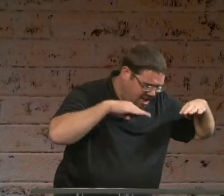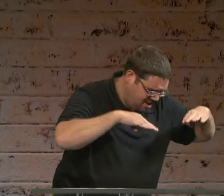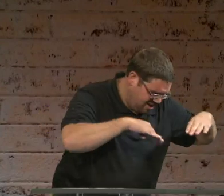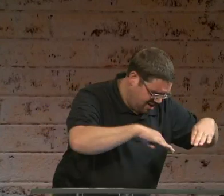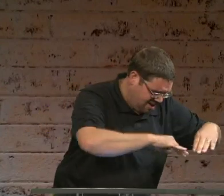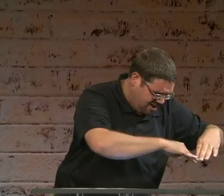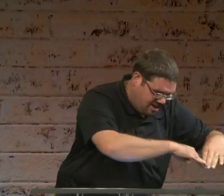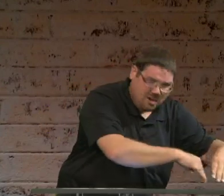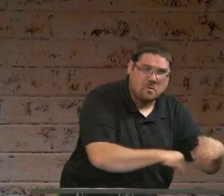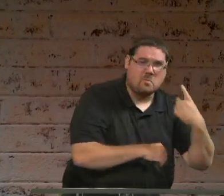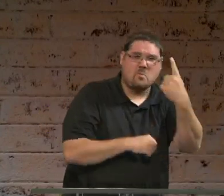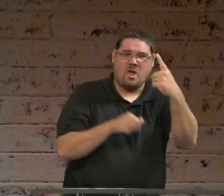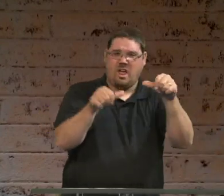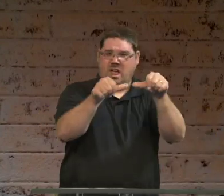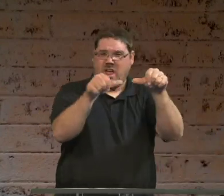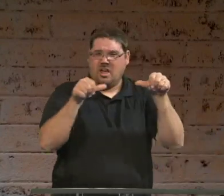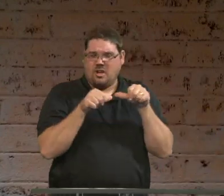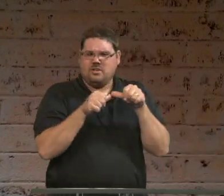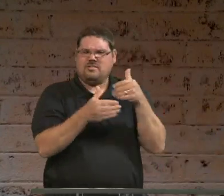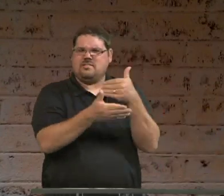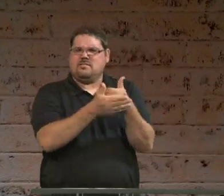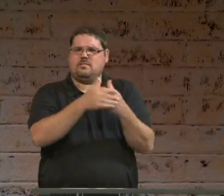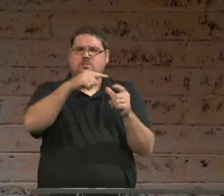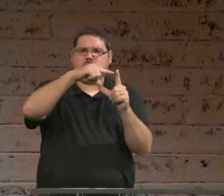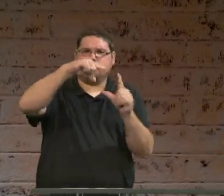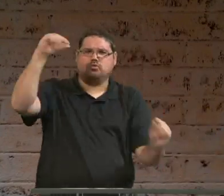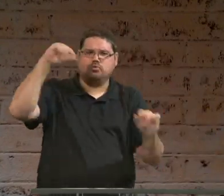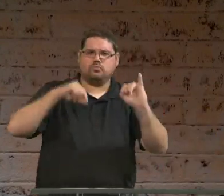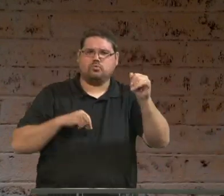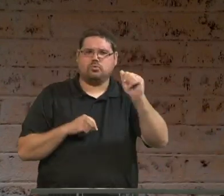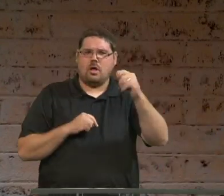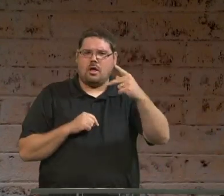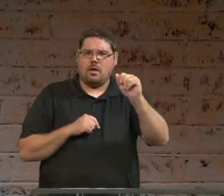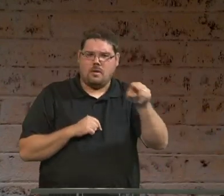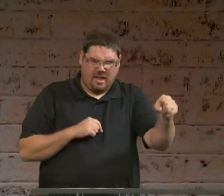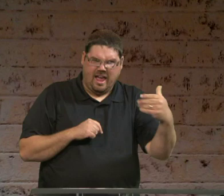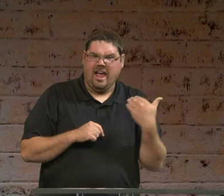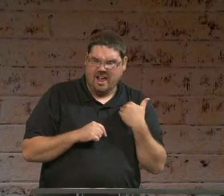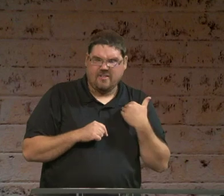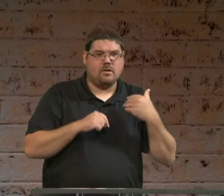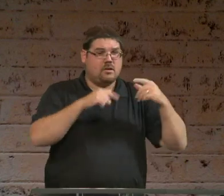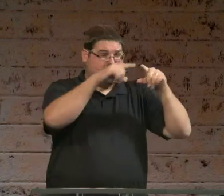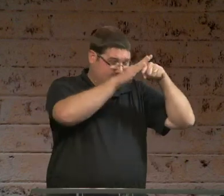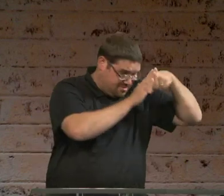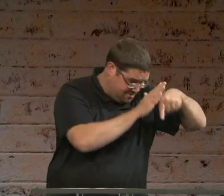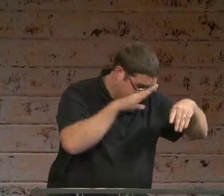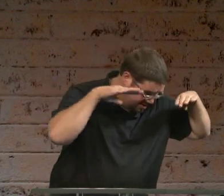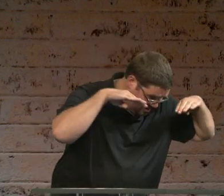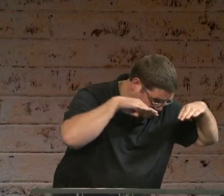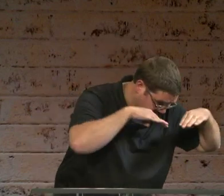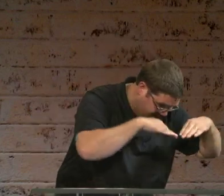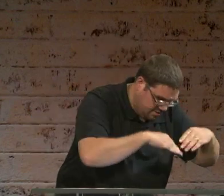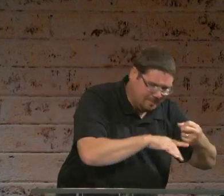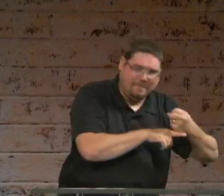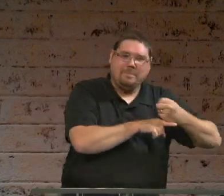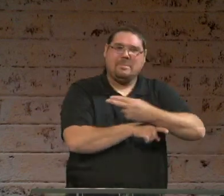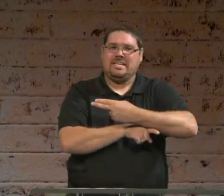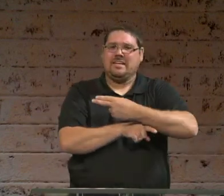talked about the depths of the sea. There's one area near Japan where the sea floor is